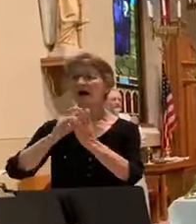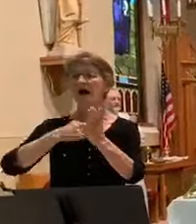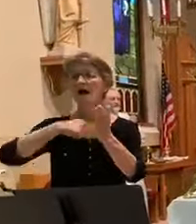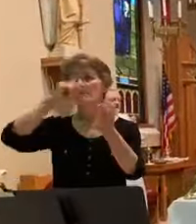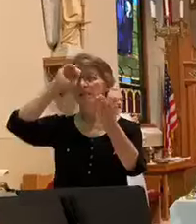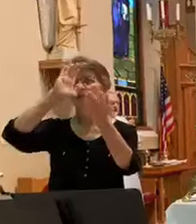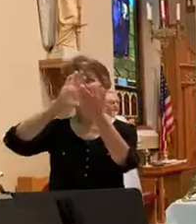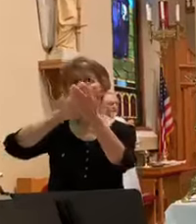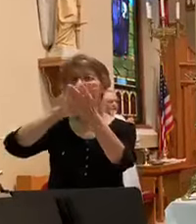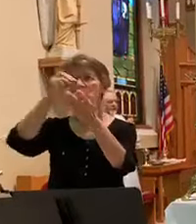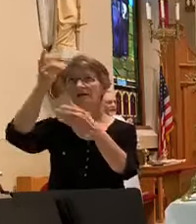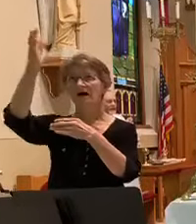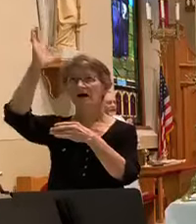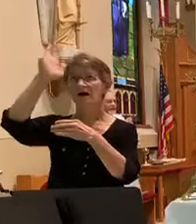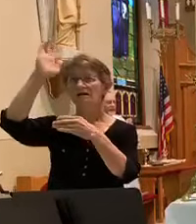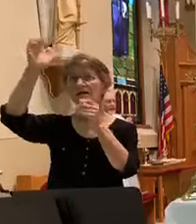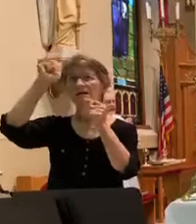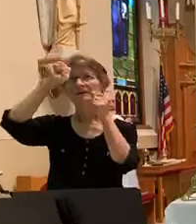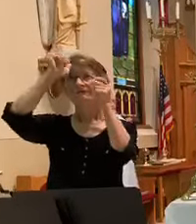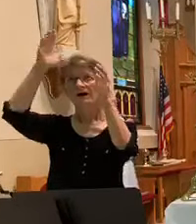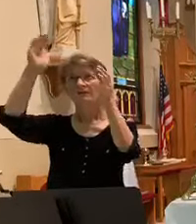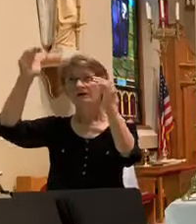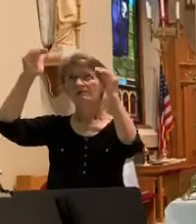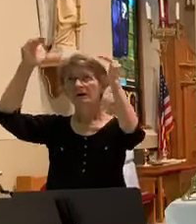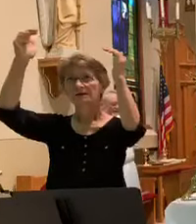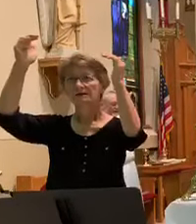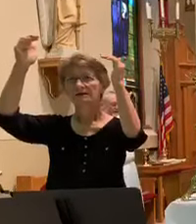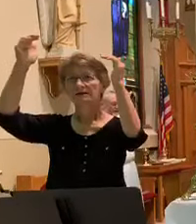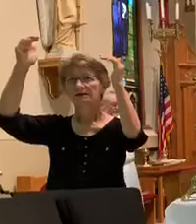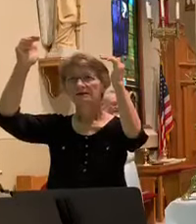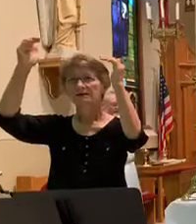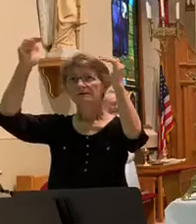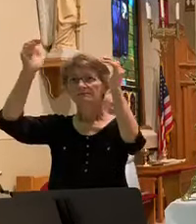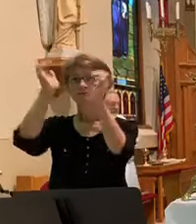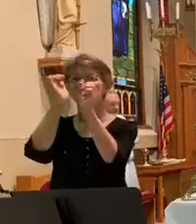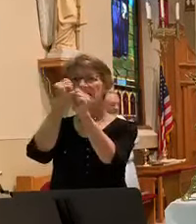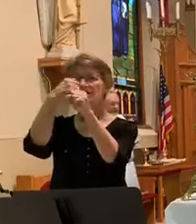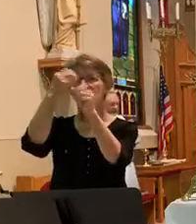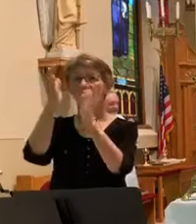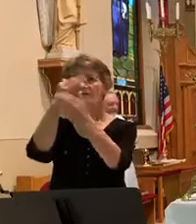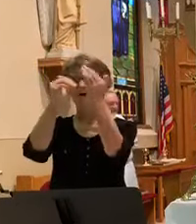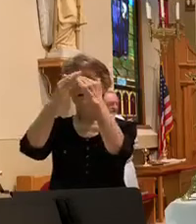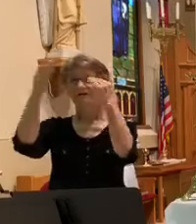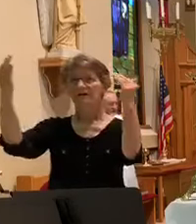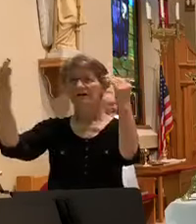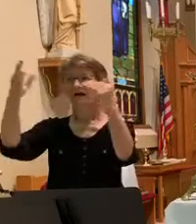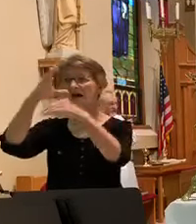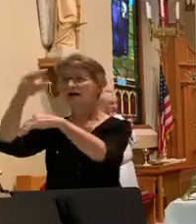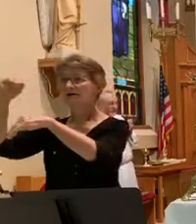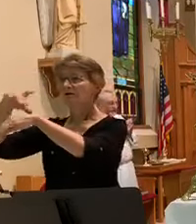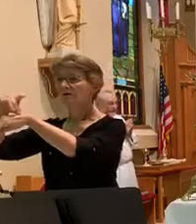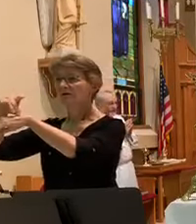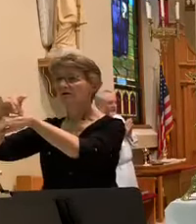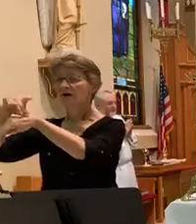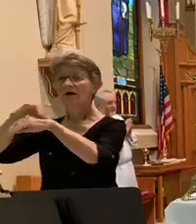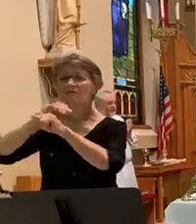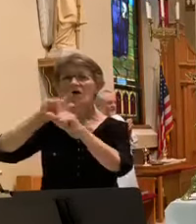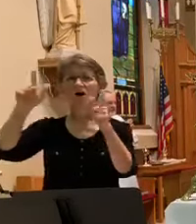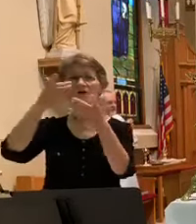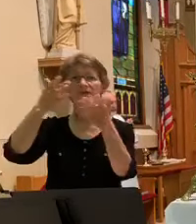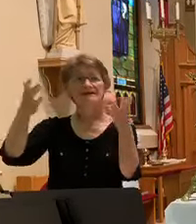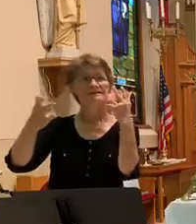I believe in one God, the Father Almighty, maker of heaven and earth, of all